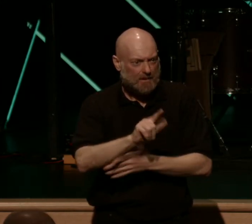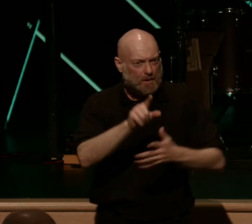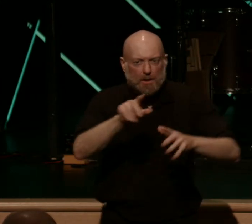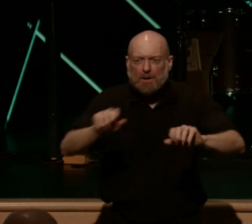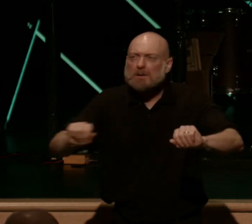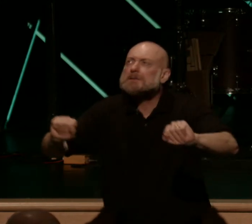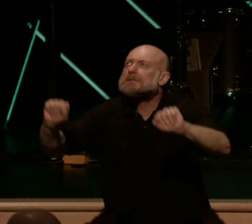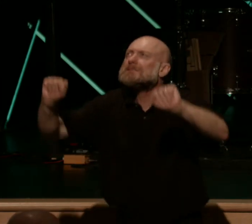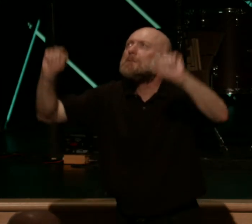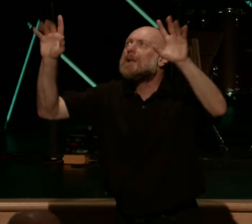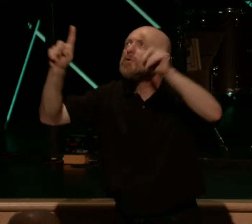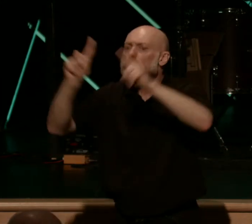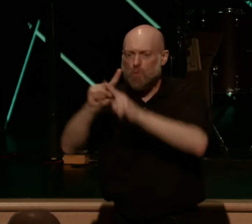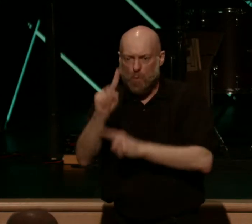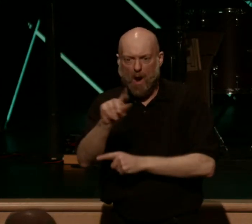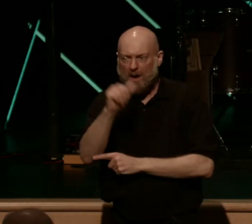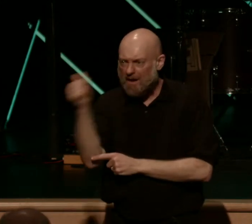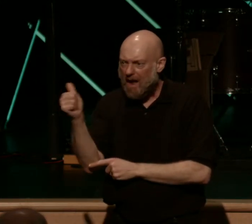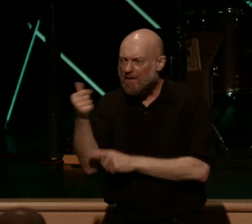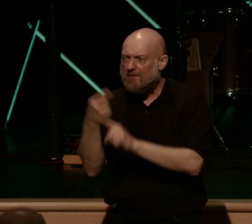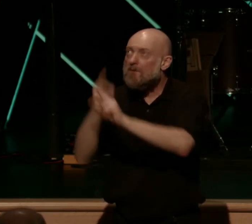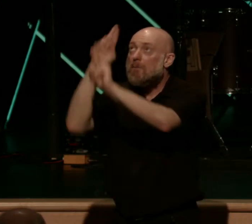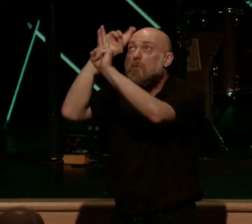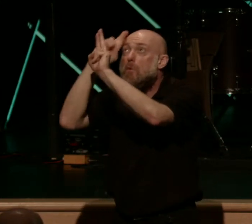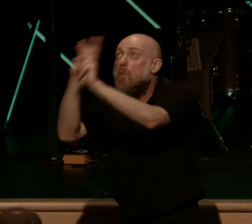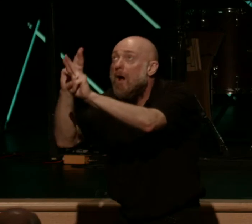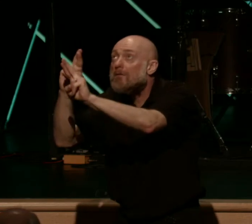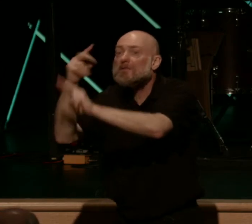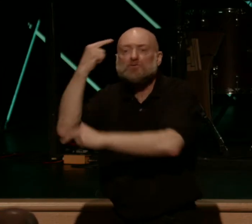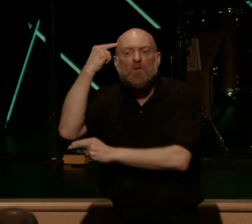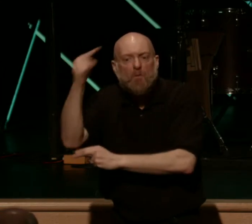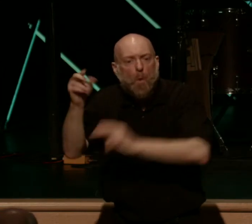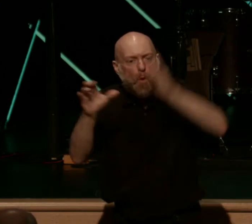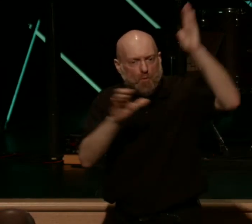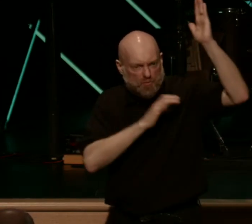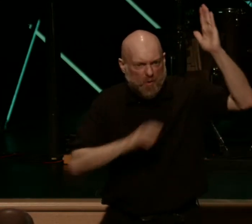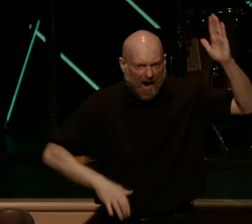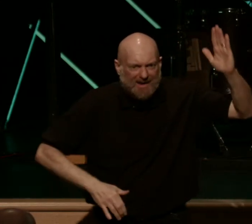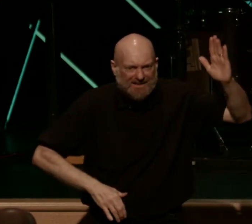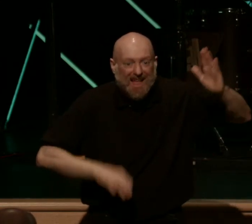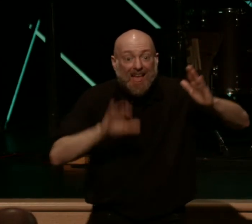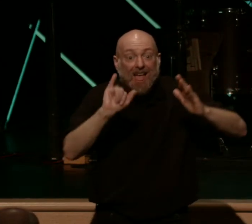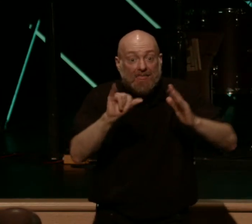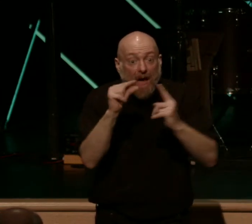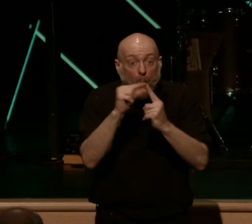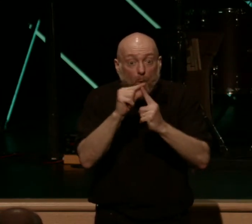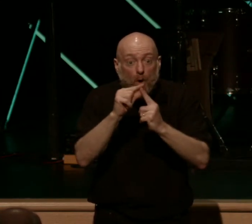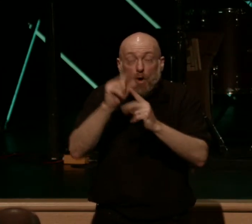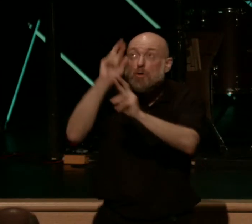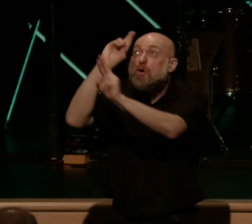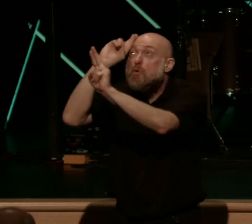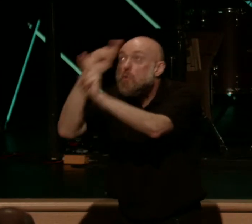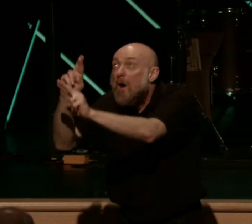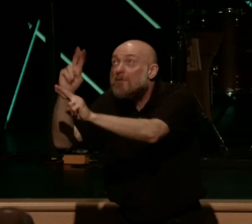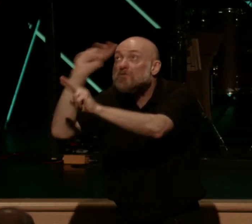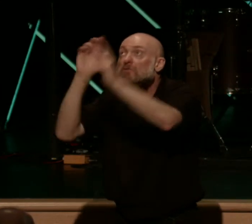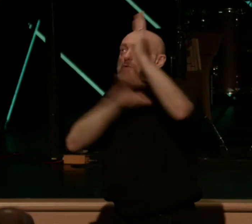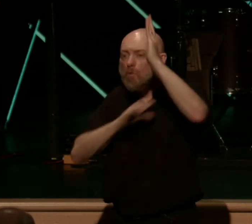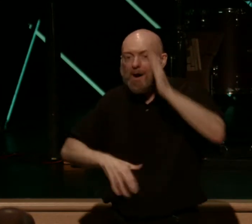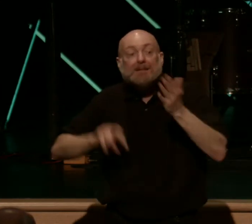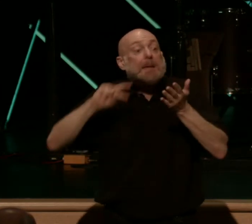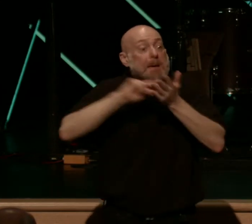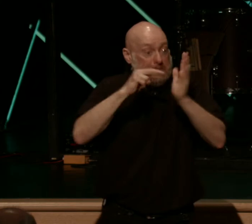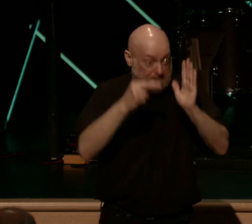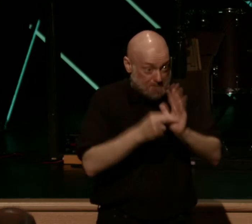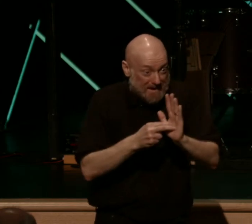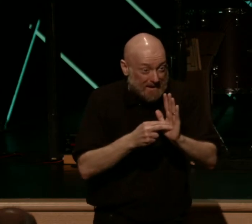Submitting to one another out of reverence for Christ. And that term there, reverence for Christ,